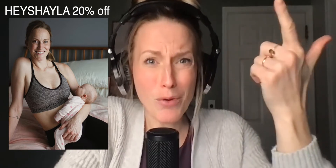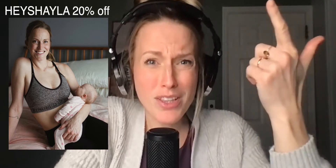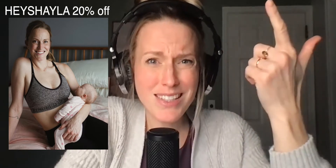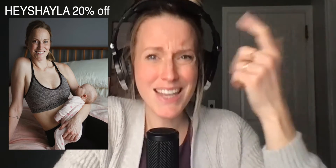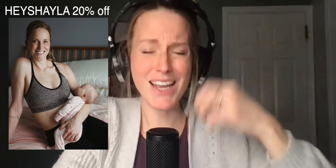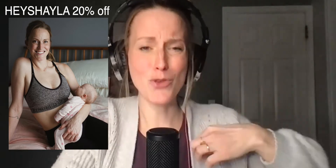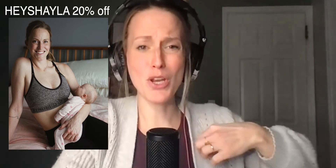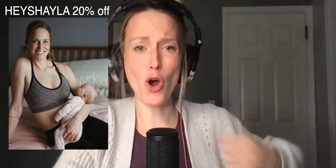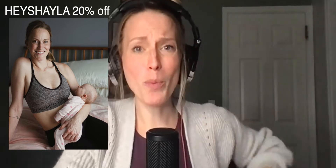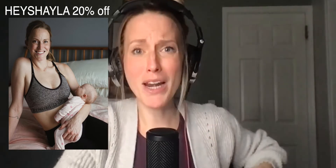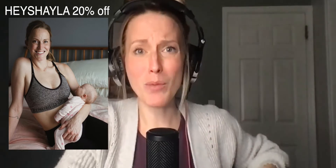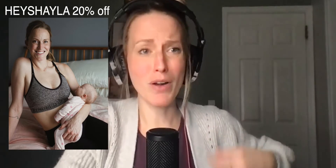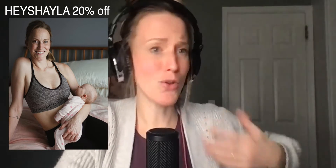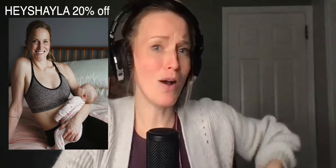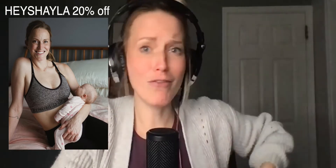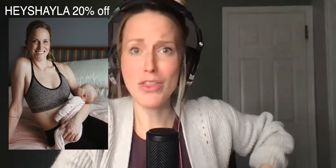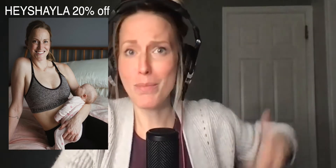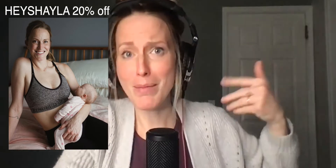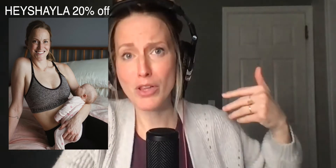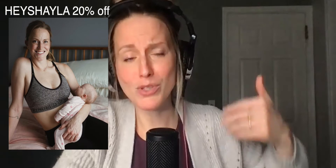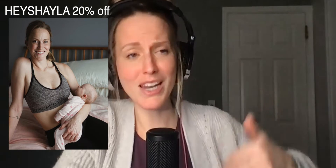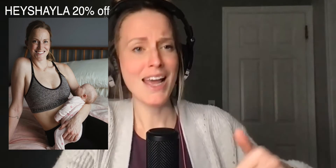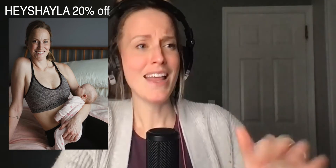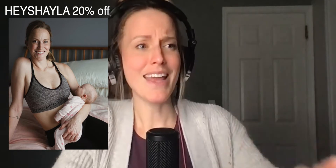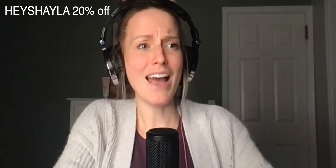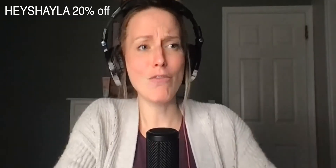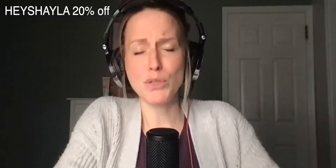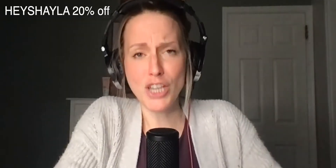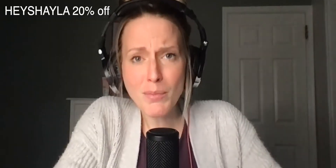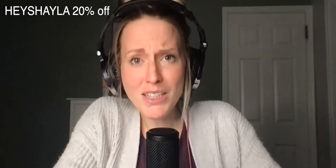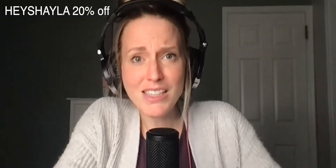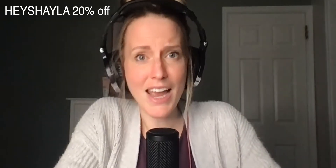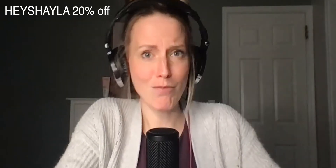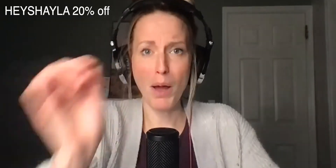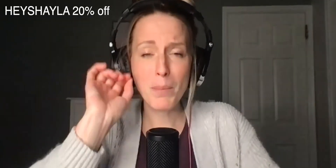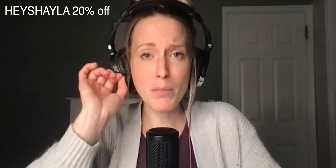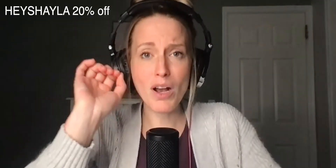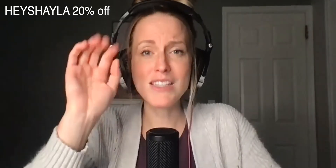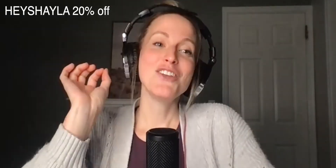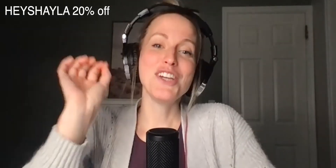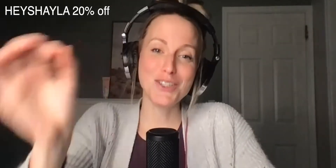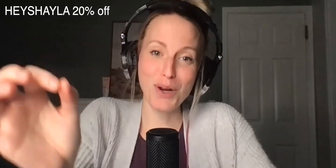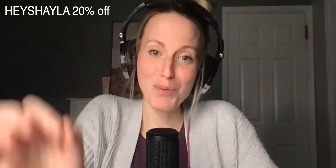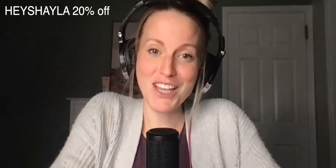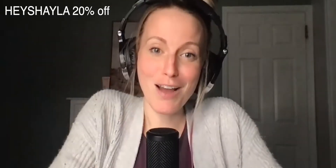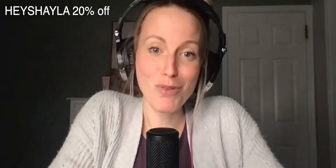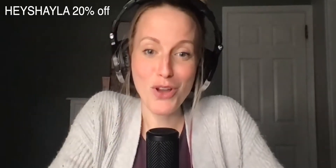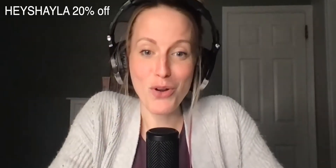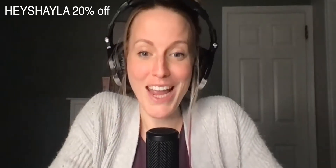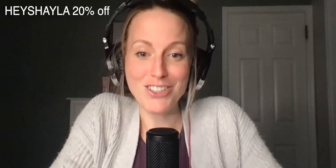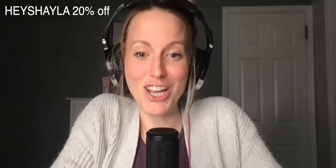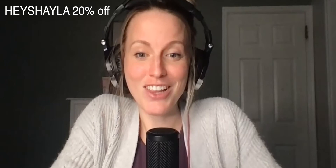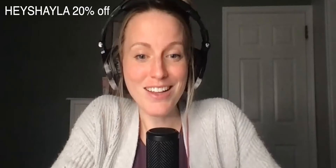work out in this thing. You can open it up whenever you want, feed the babe, close it. They have pajamas, they have pumping bras. You can get 20% off